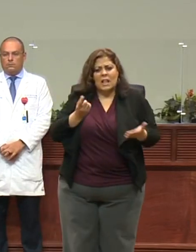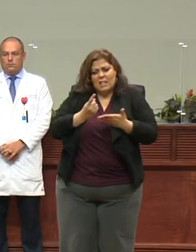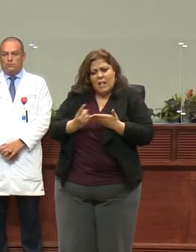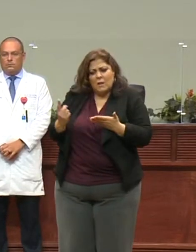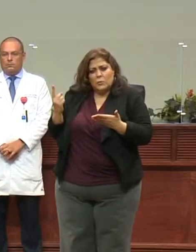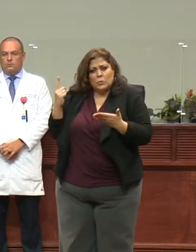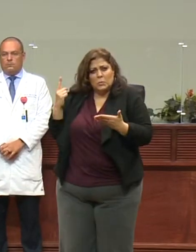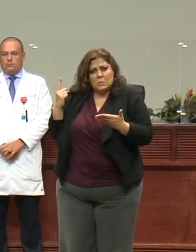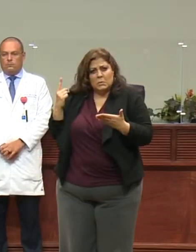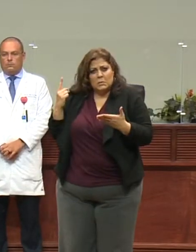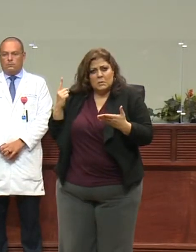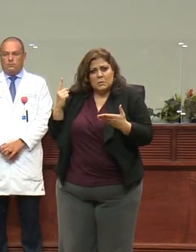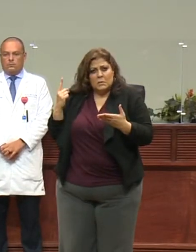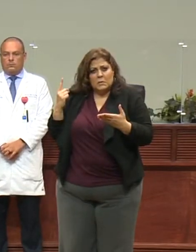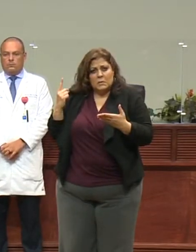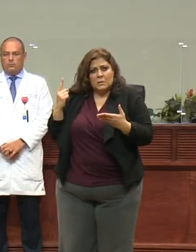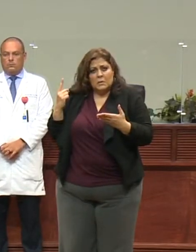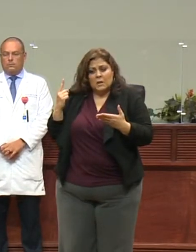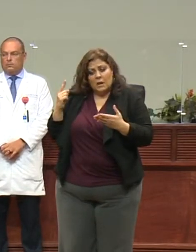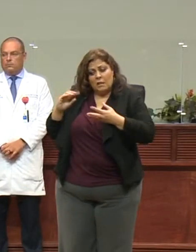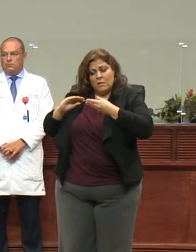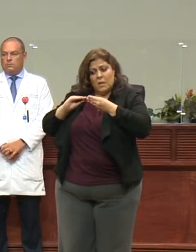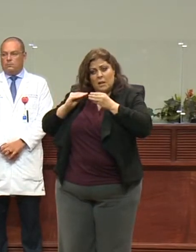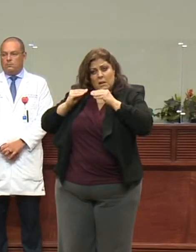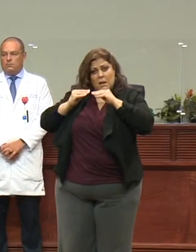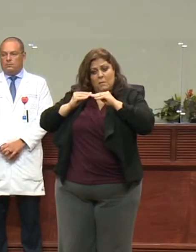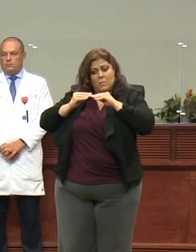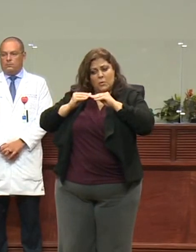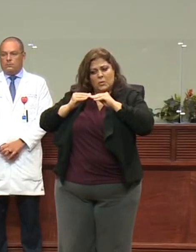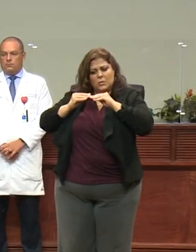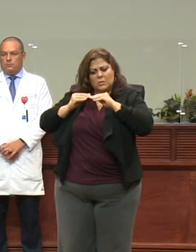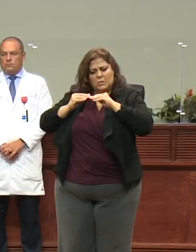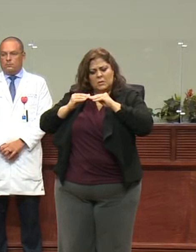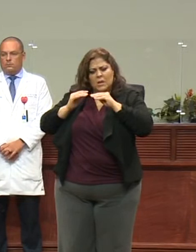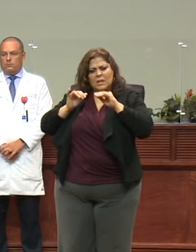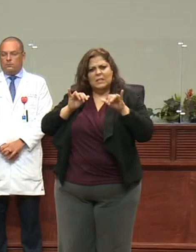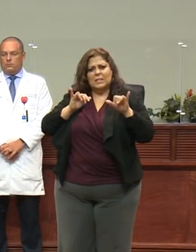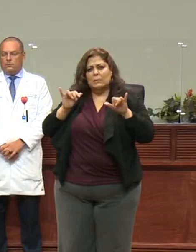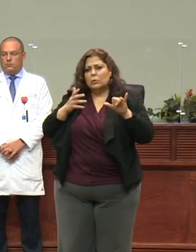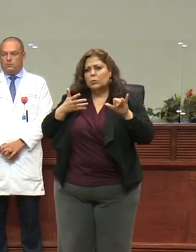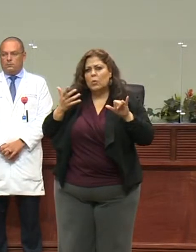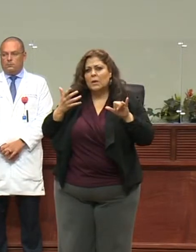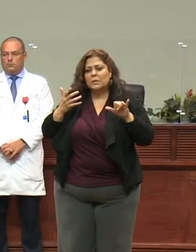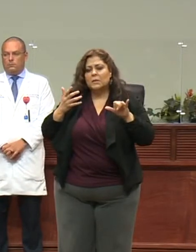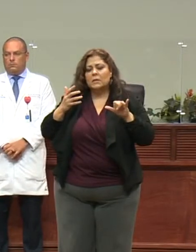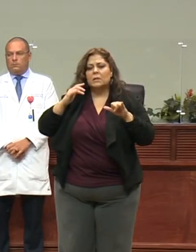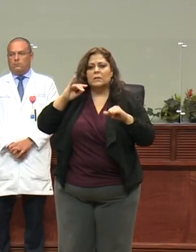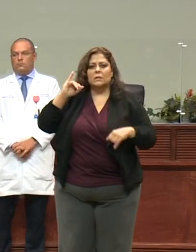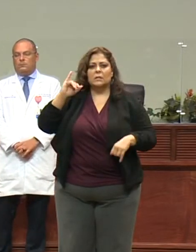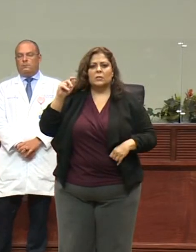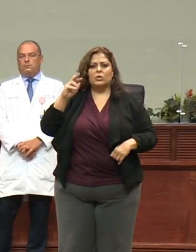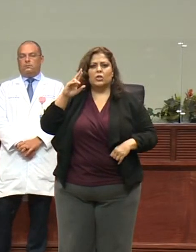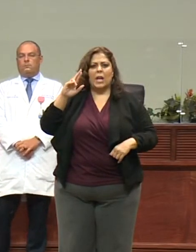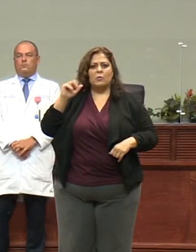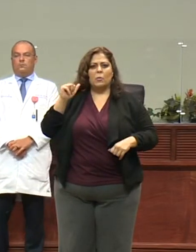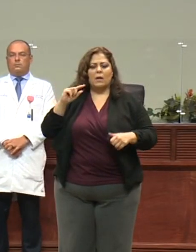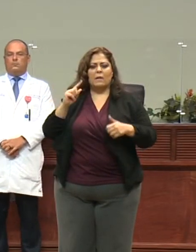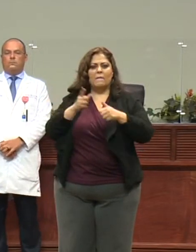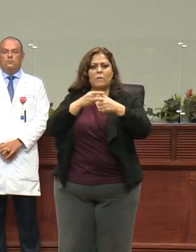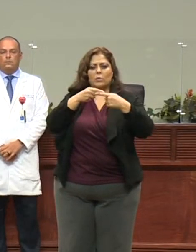week are similar to the first week of January, almost before we started to